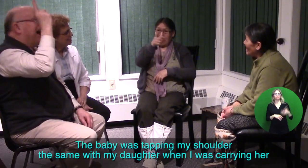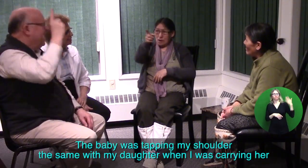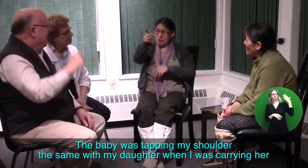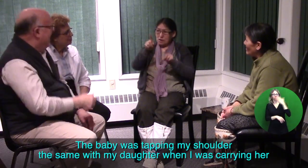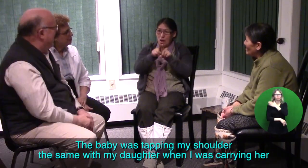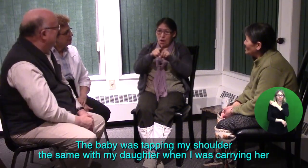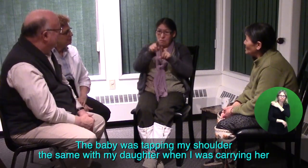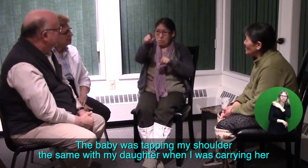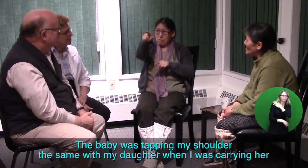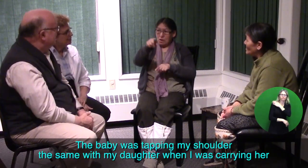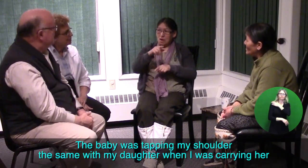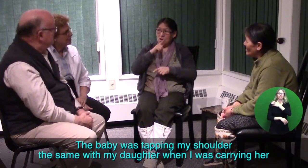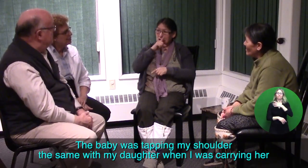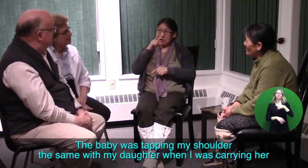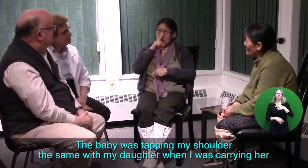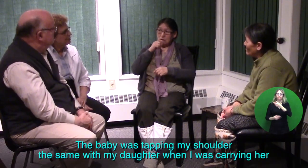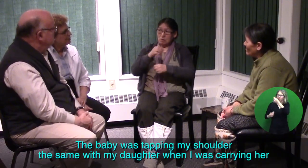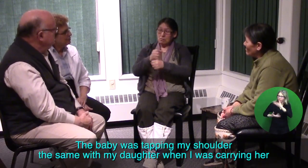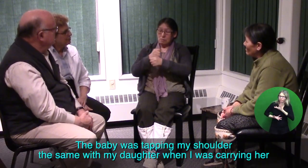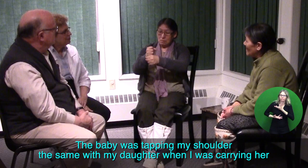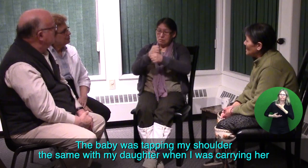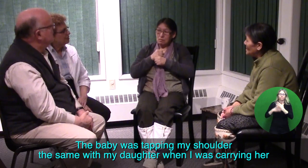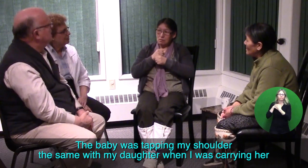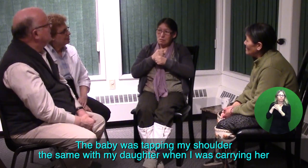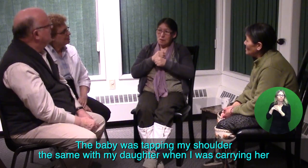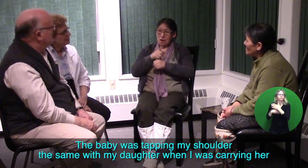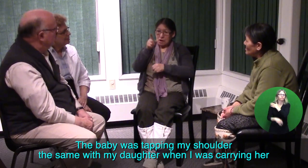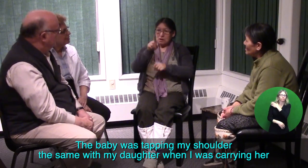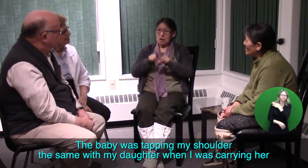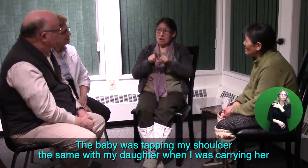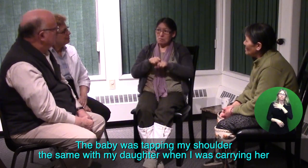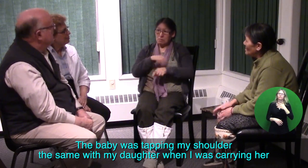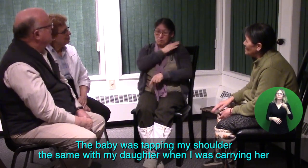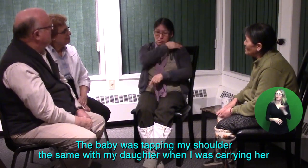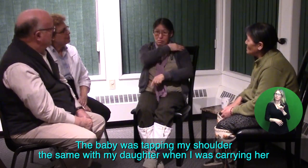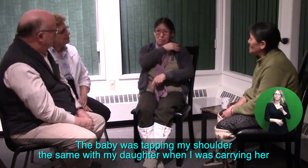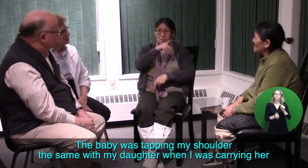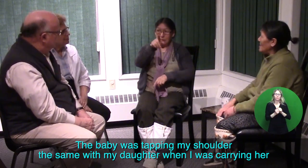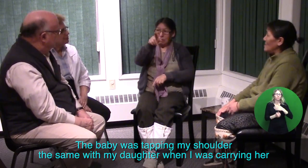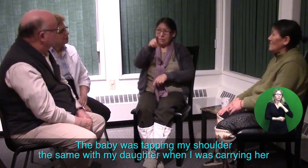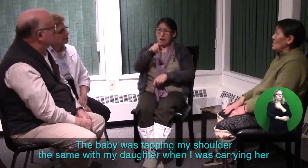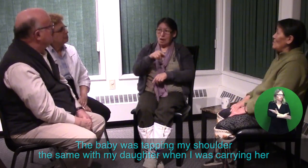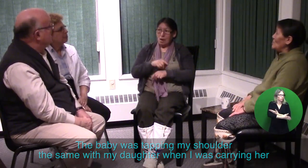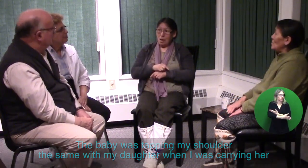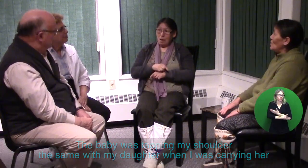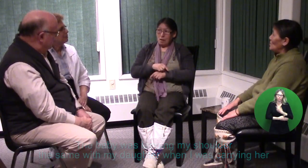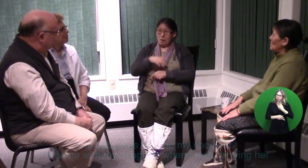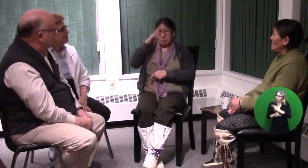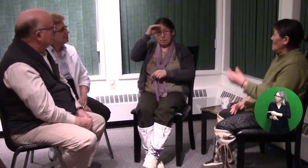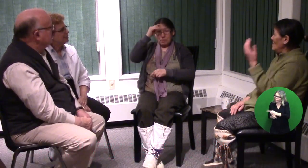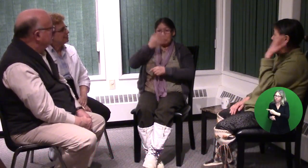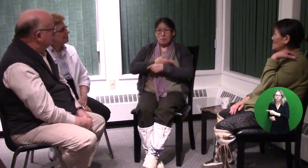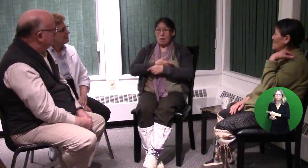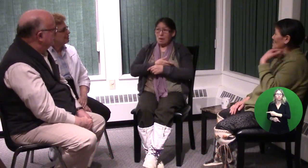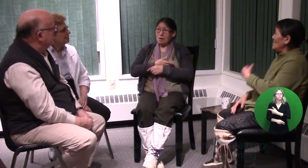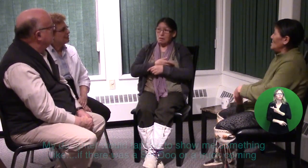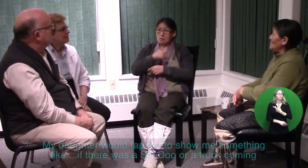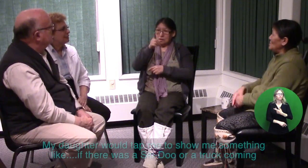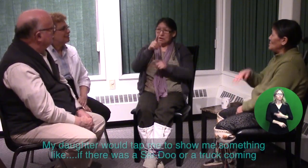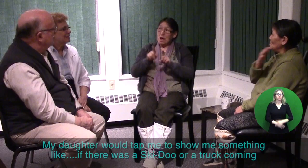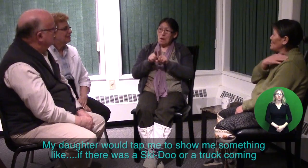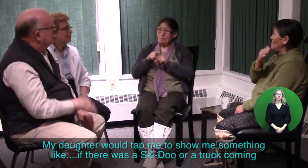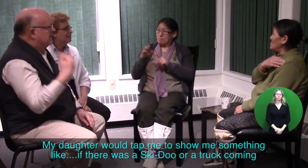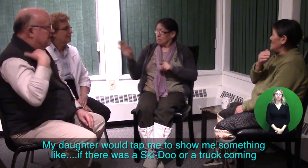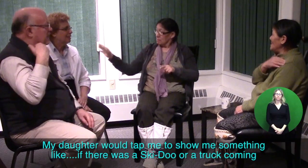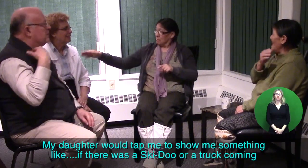two, maybe three, or two. We'll tap her, show her. Same as her daughter when she was carrying her daughter. Yeah. Her daughter